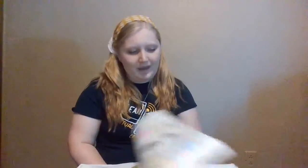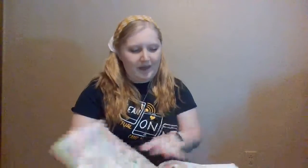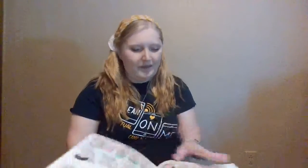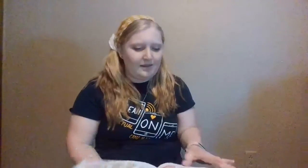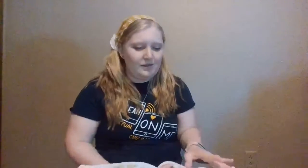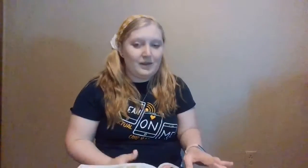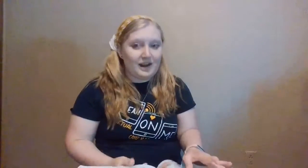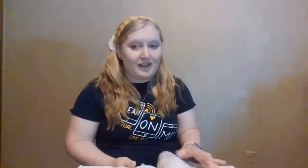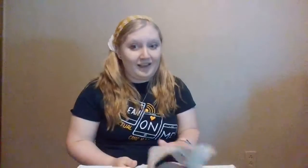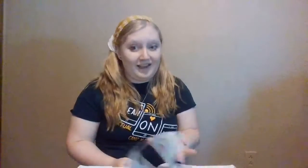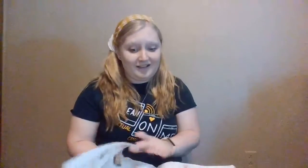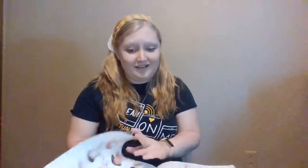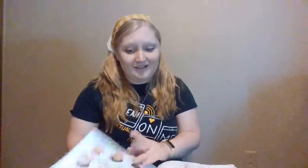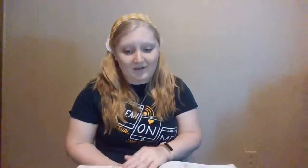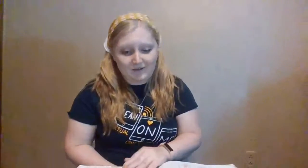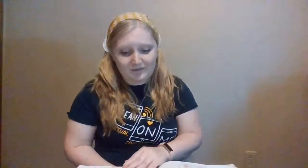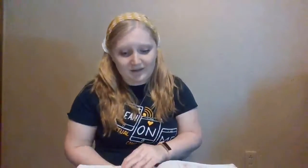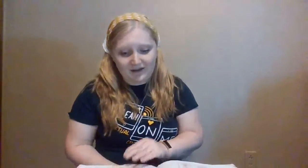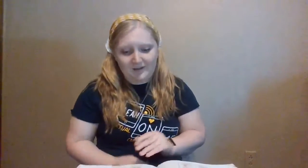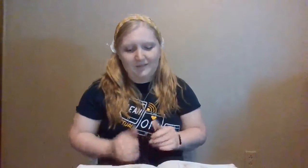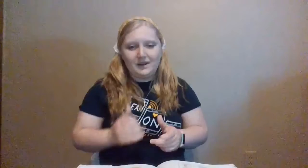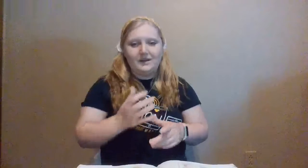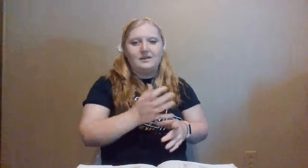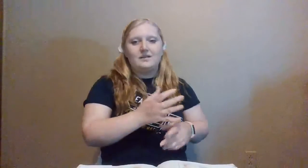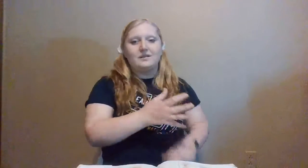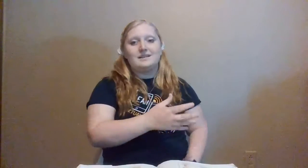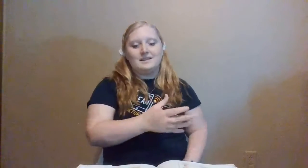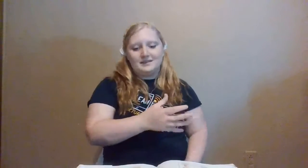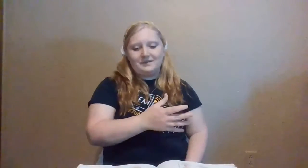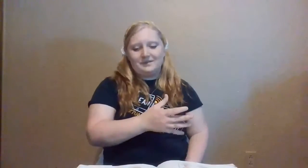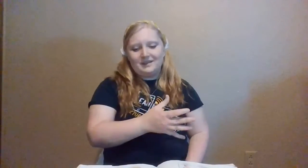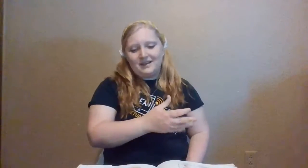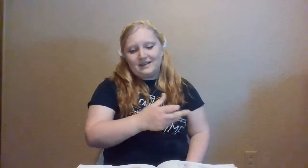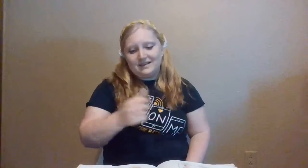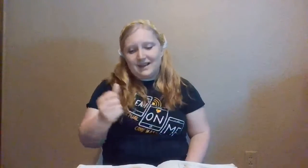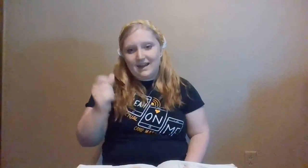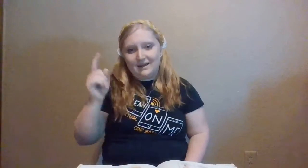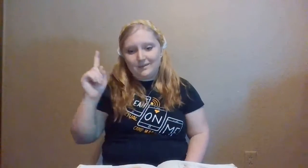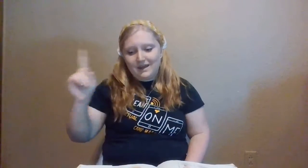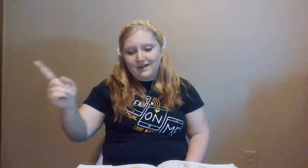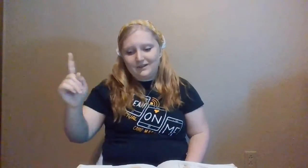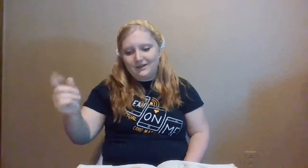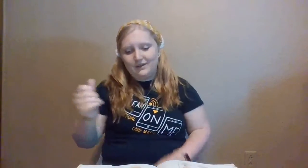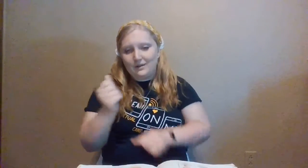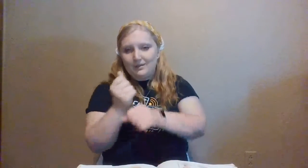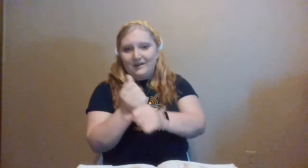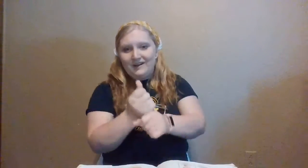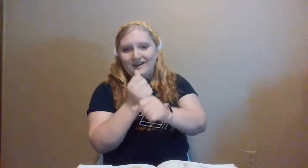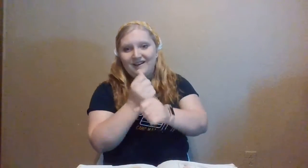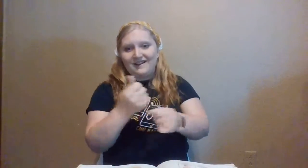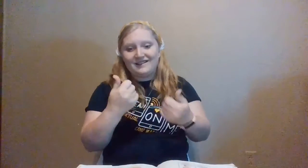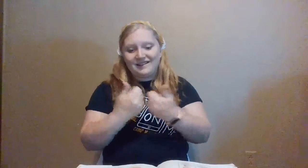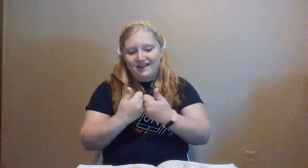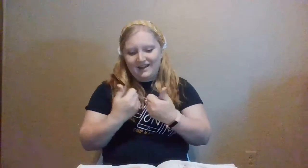Okay, let's do that all again because that was really hard. So, take me out to the ball